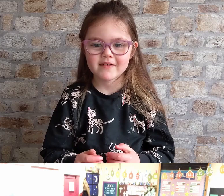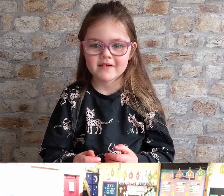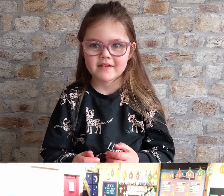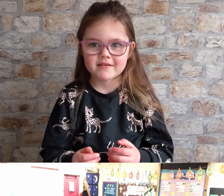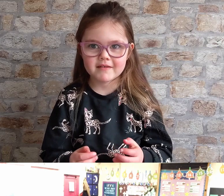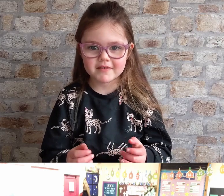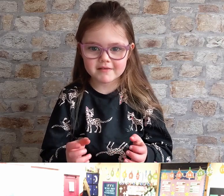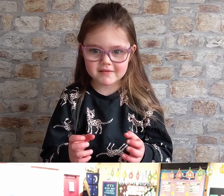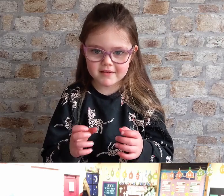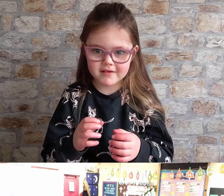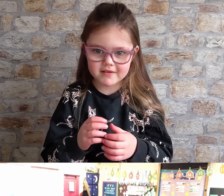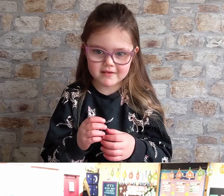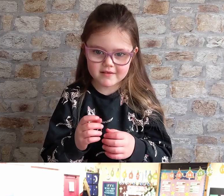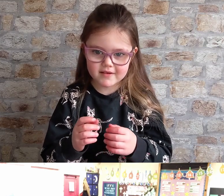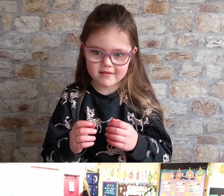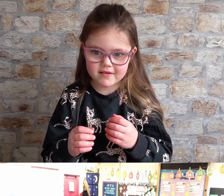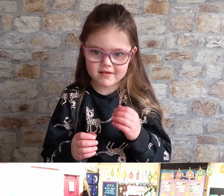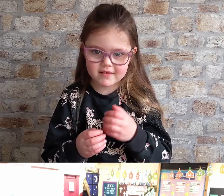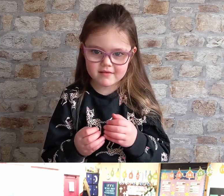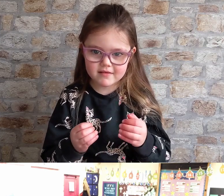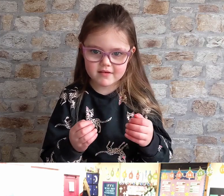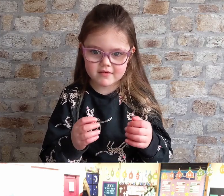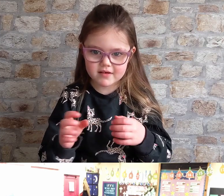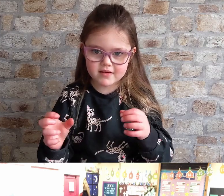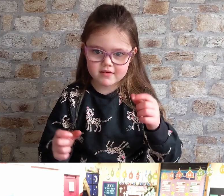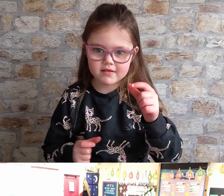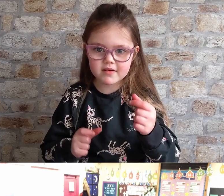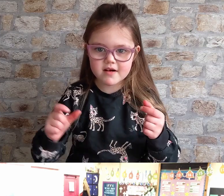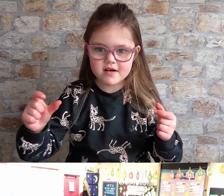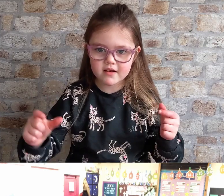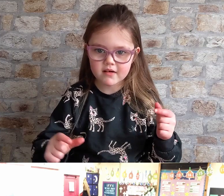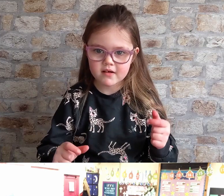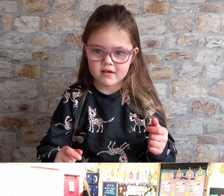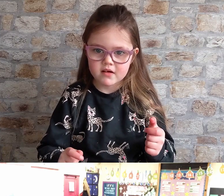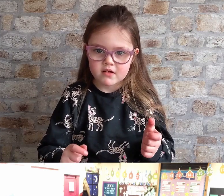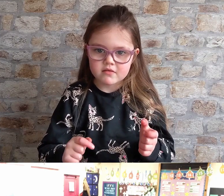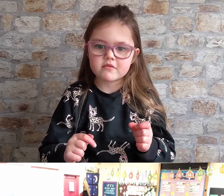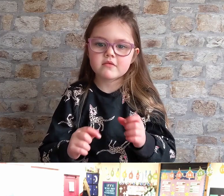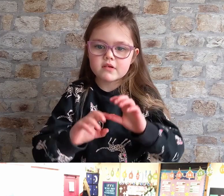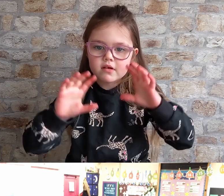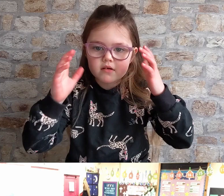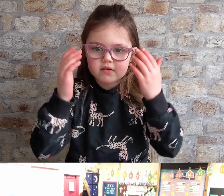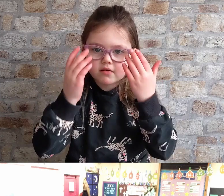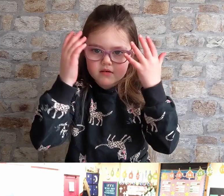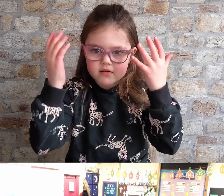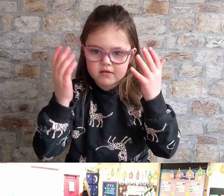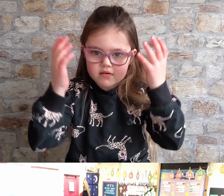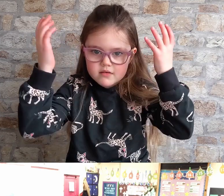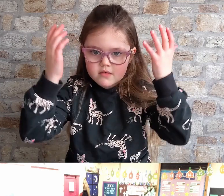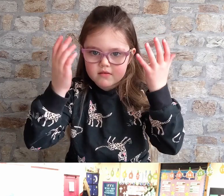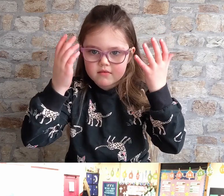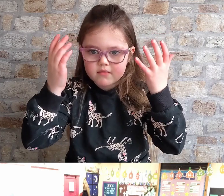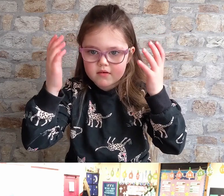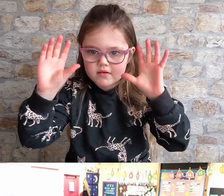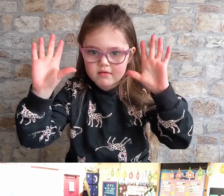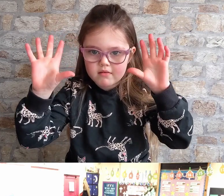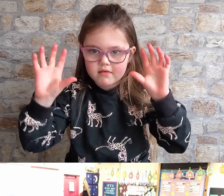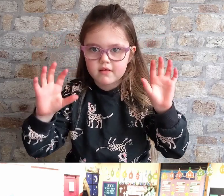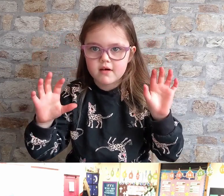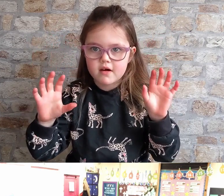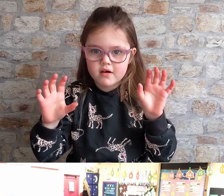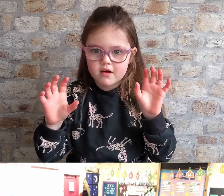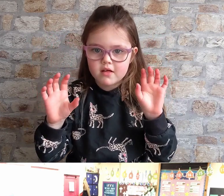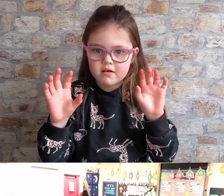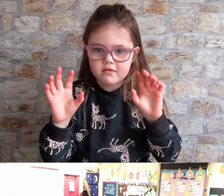From a leaf that's turning colour from green to gold To the sun that's coming out behind